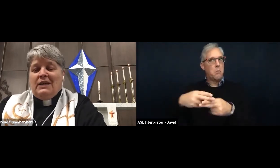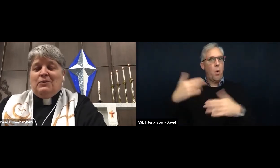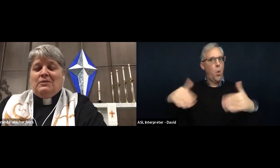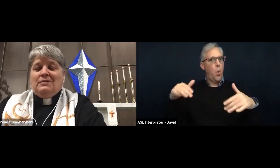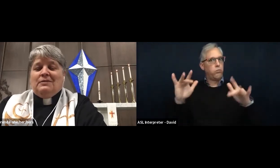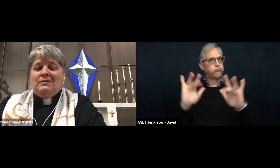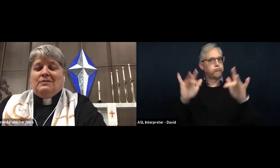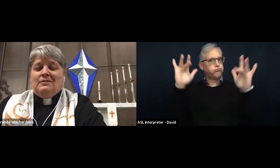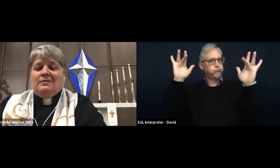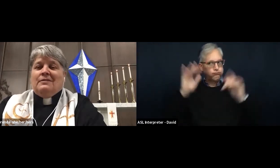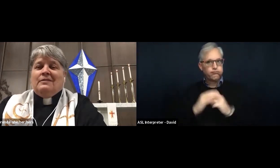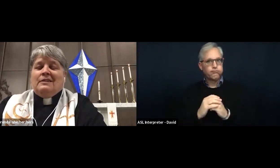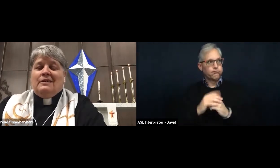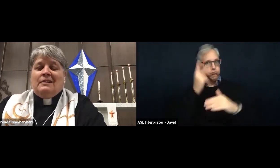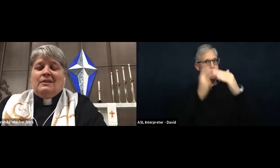his hometown.